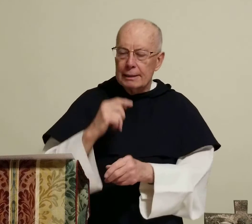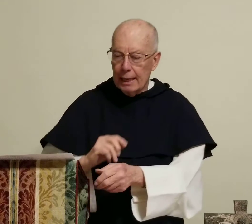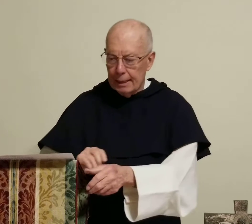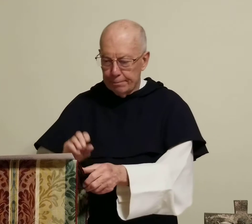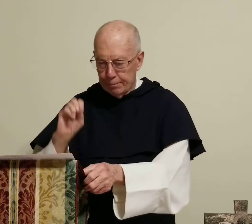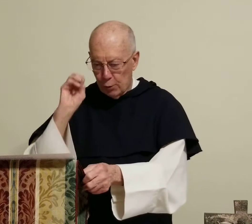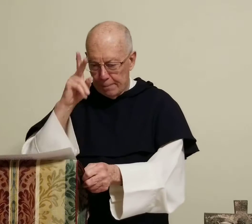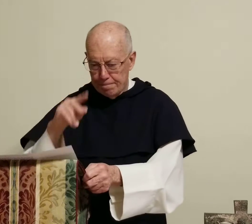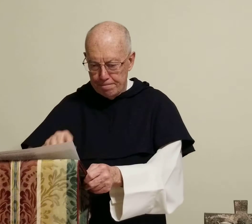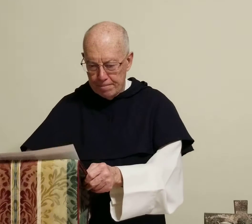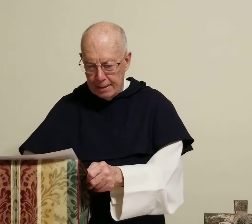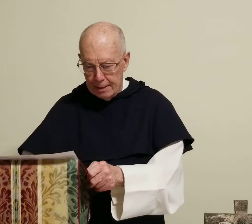understand